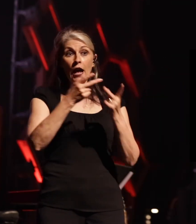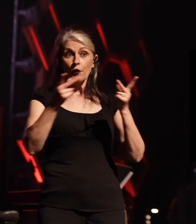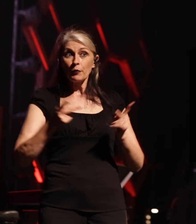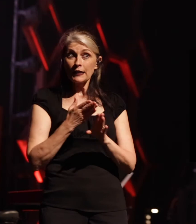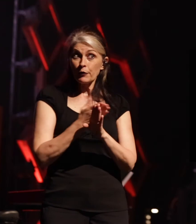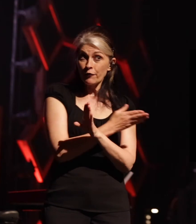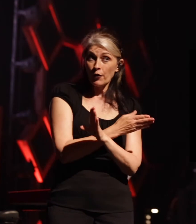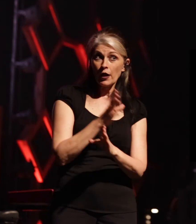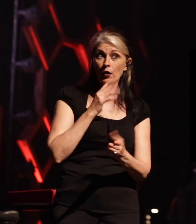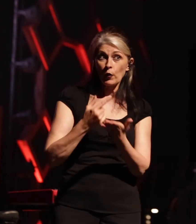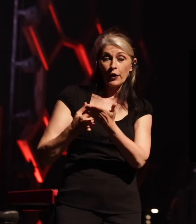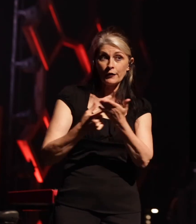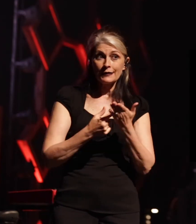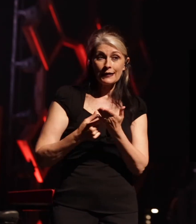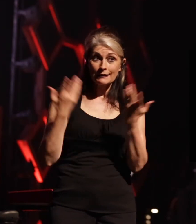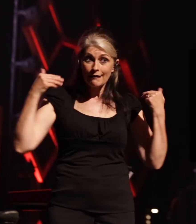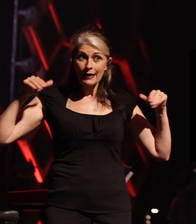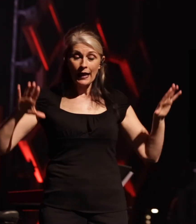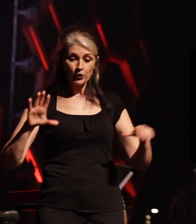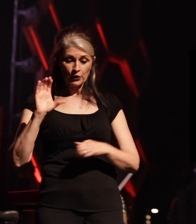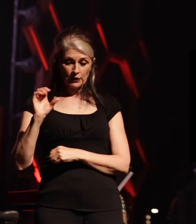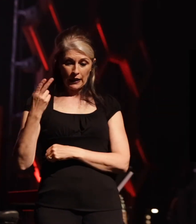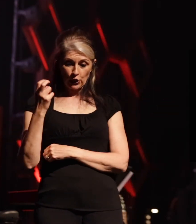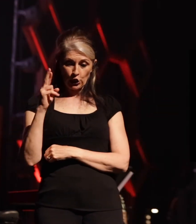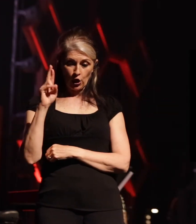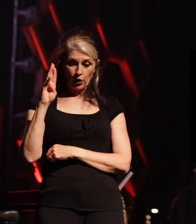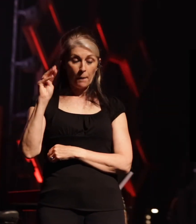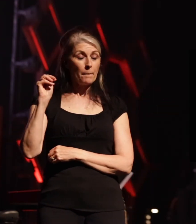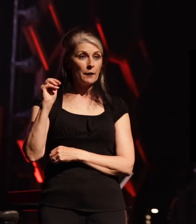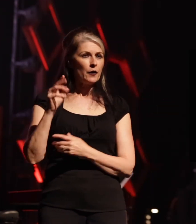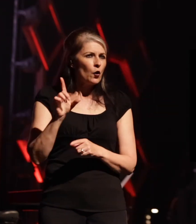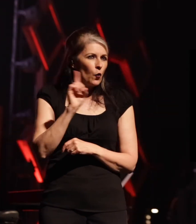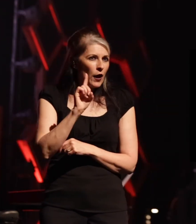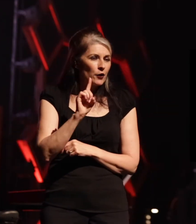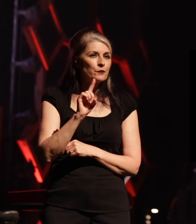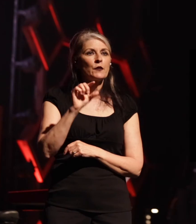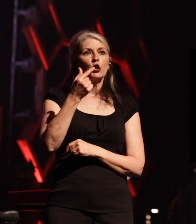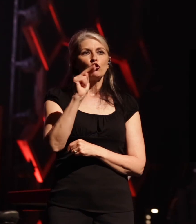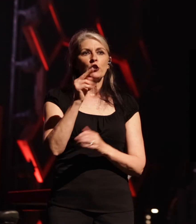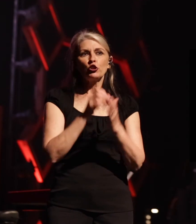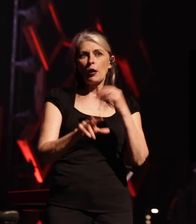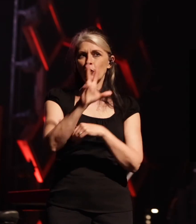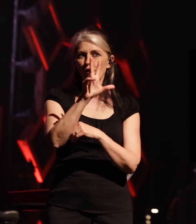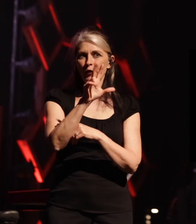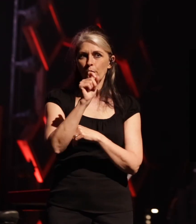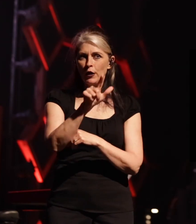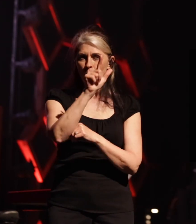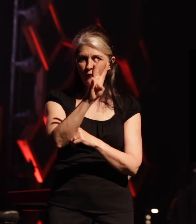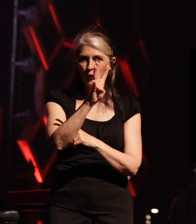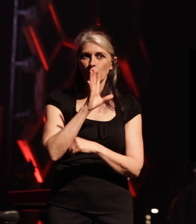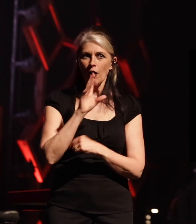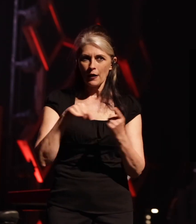are mentioned? Can you remember? It's mentioned in Genesis chapter 3. In 3:24, this happens